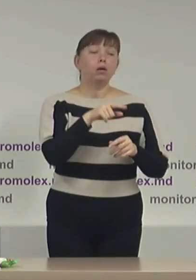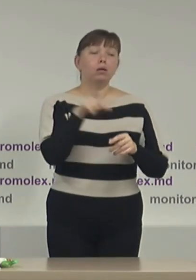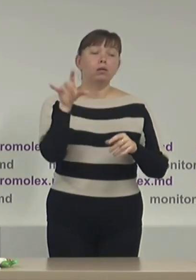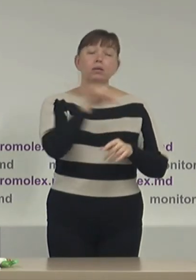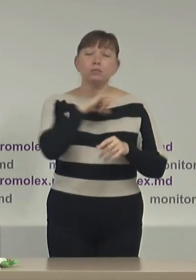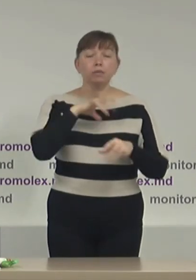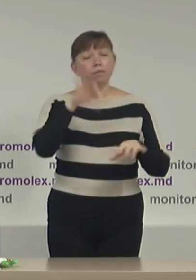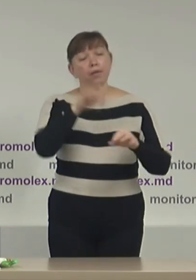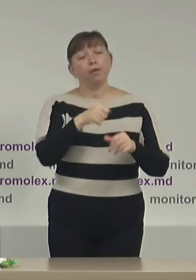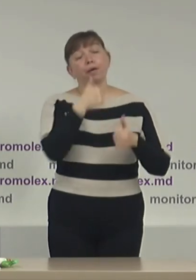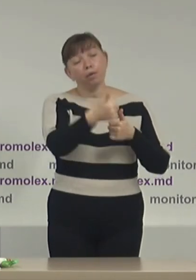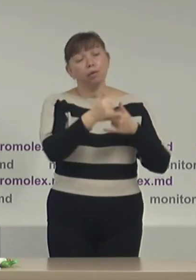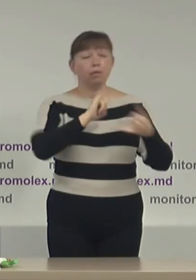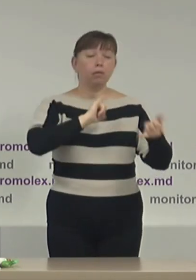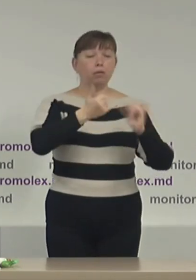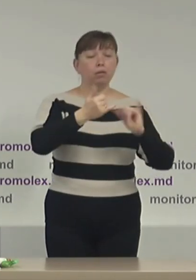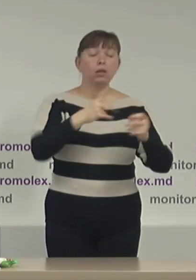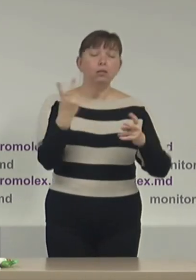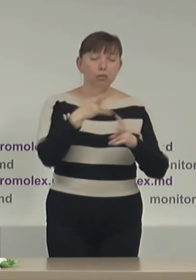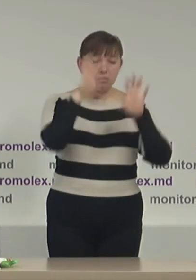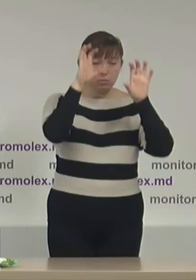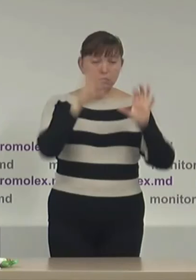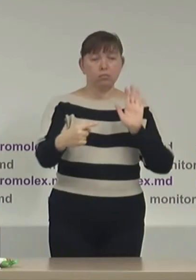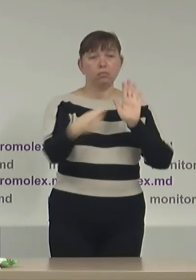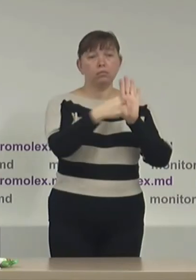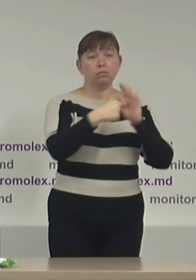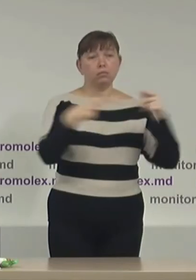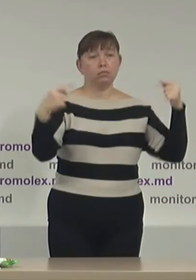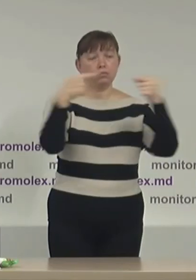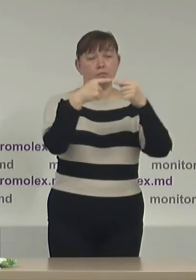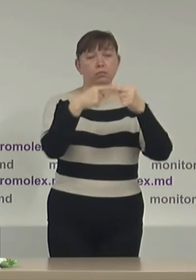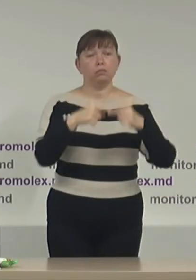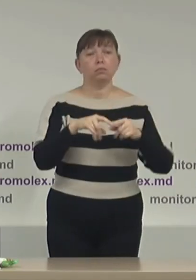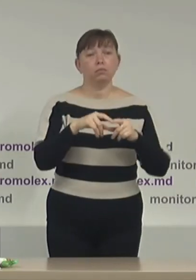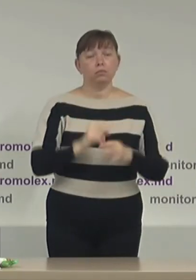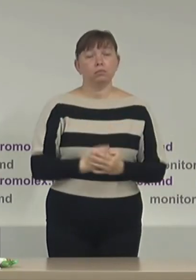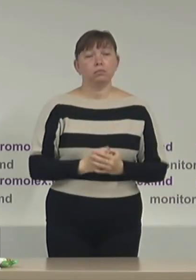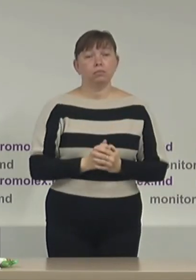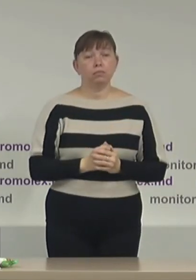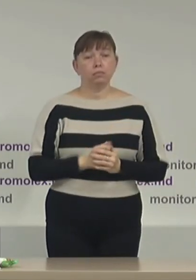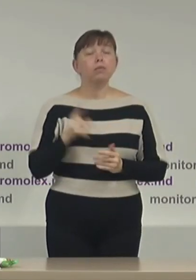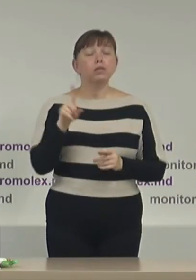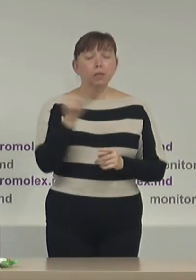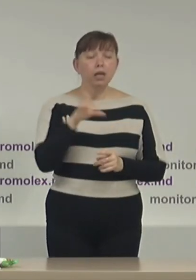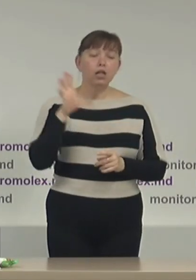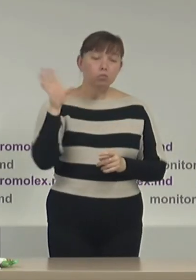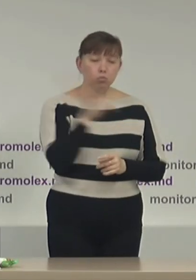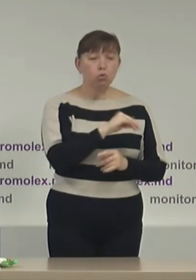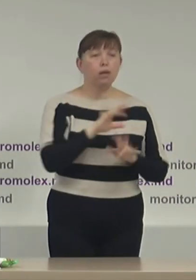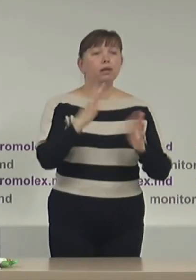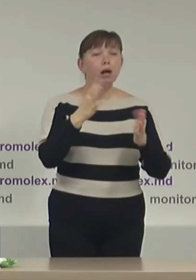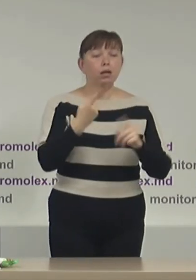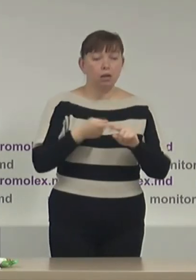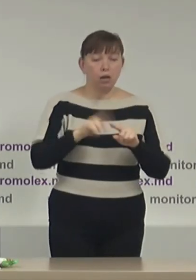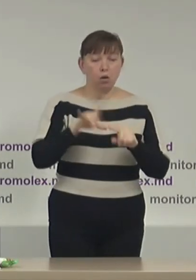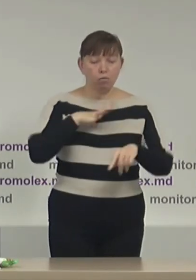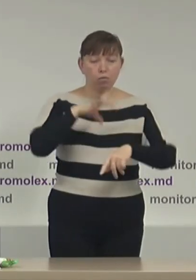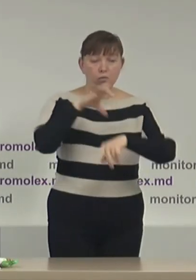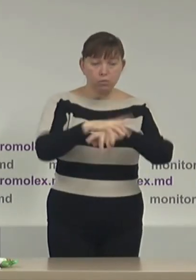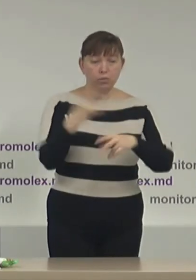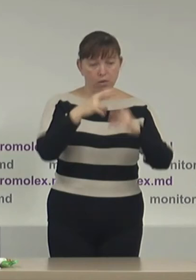suggest to abstain from selective justice and to react absolutely to